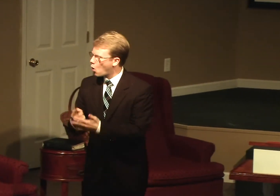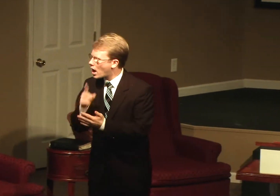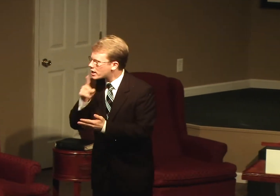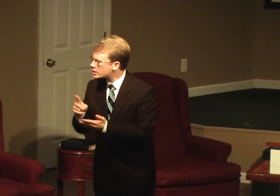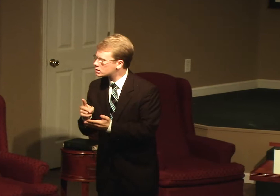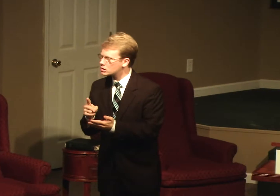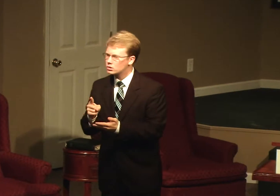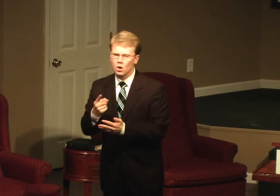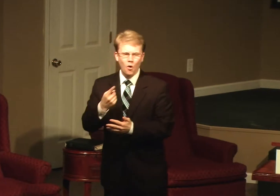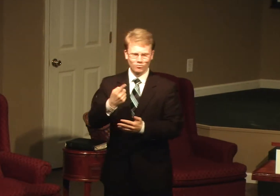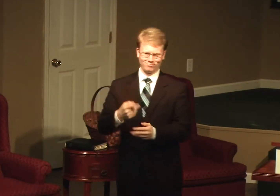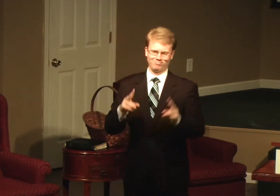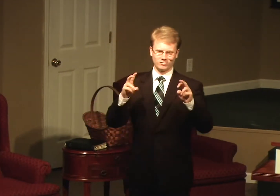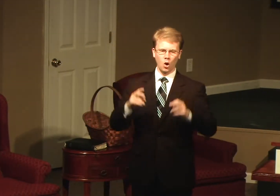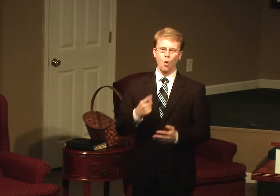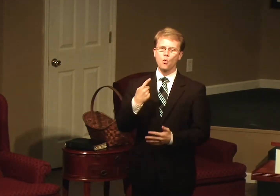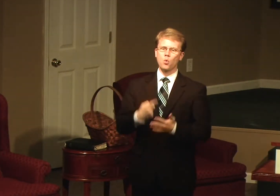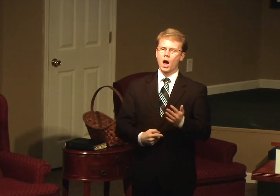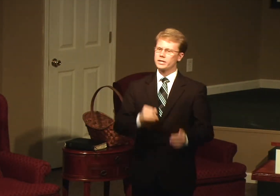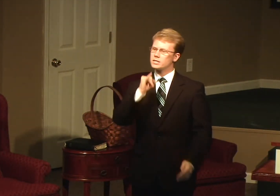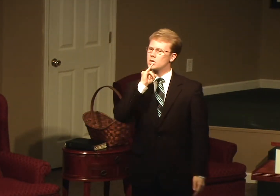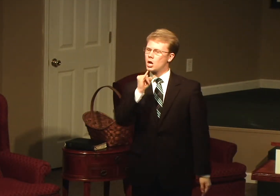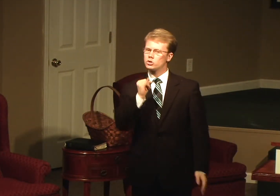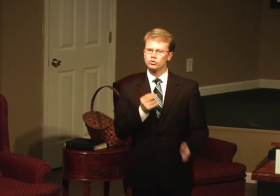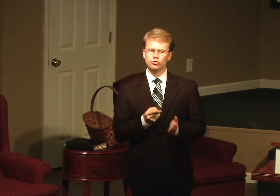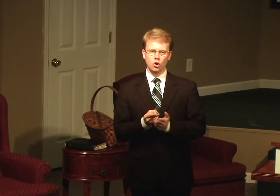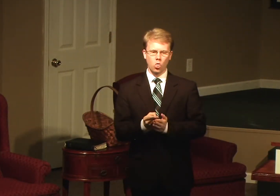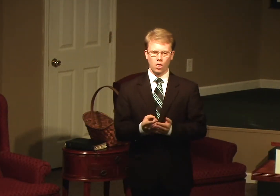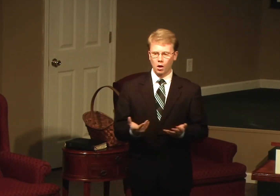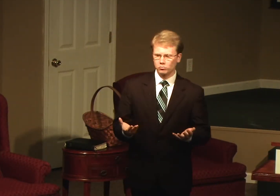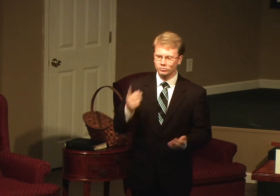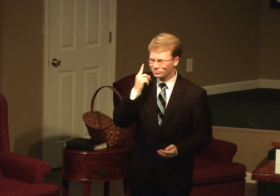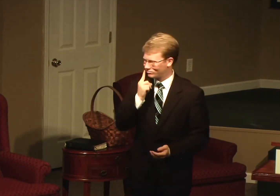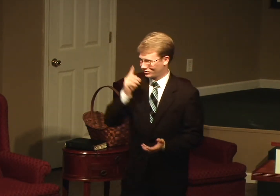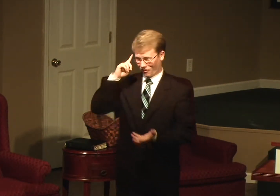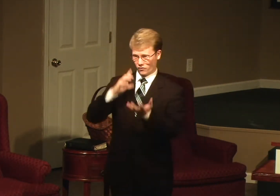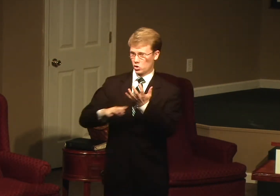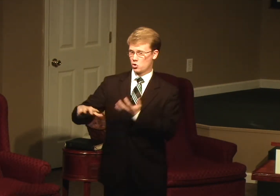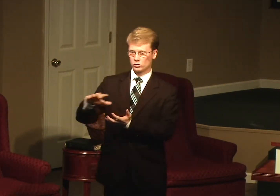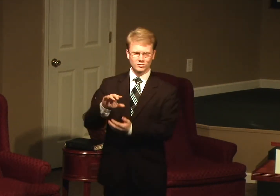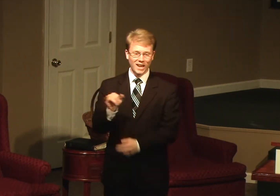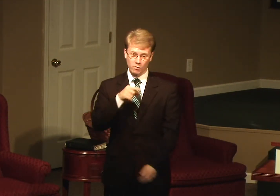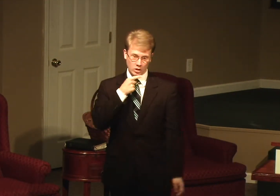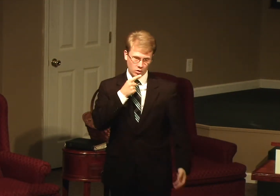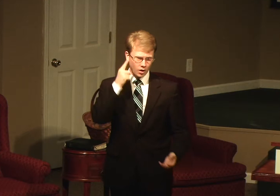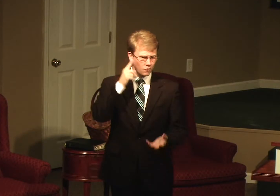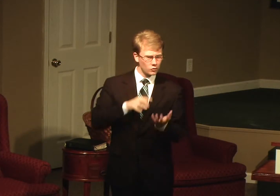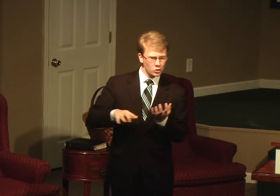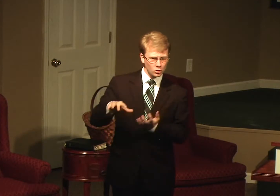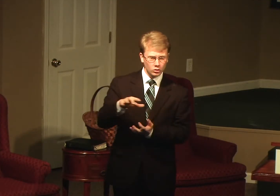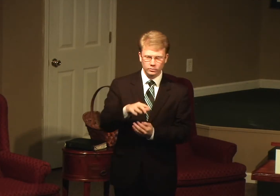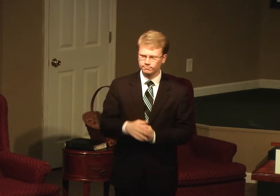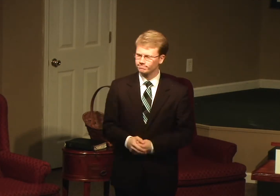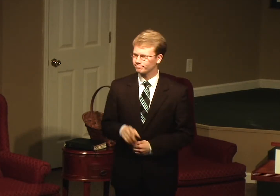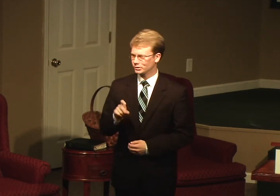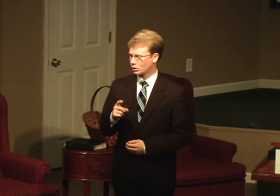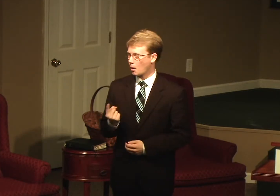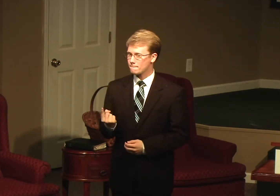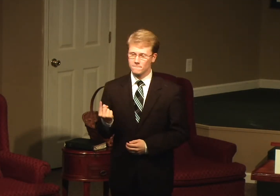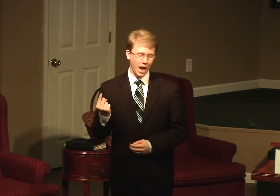not understanding what the meaning of the word truth is. What is truth? The deaf people are very confused as to